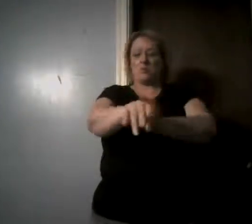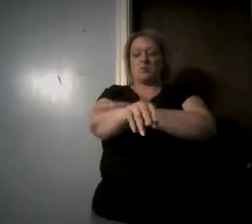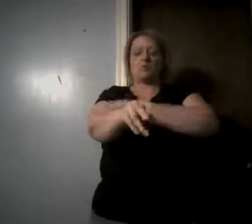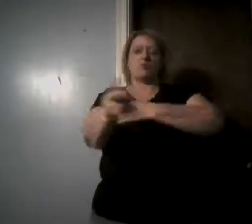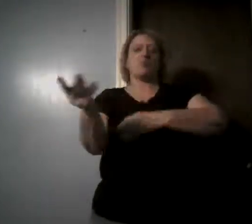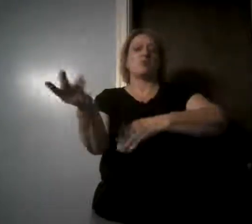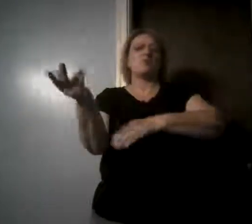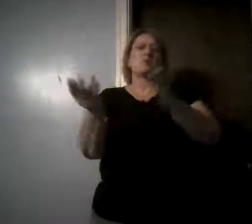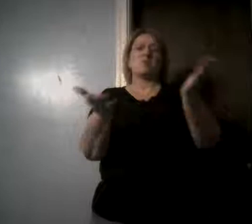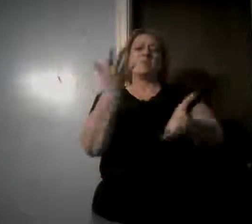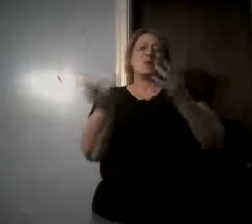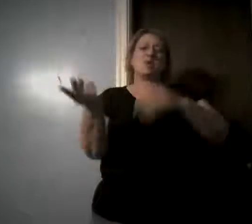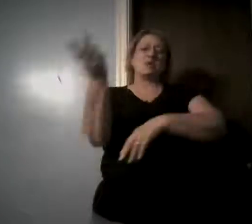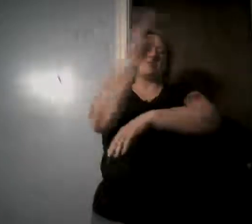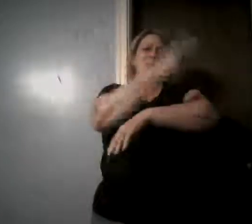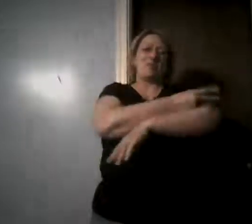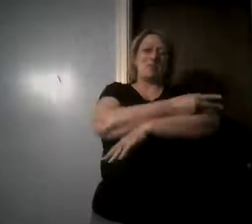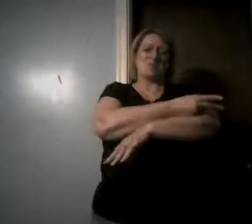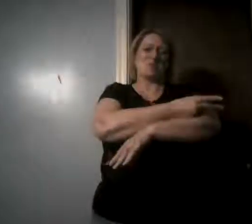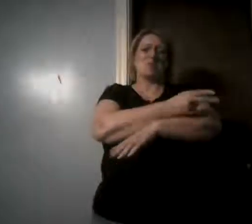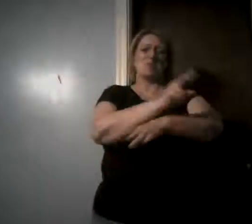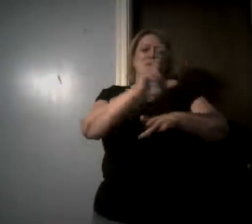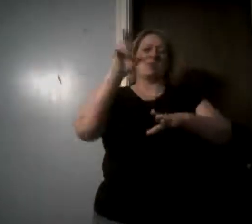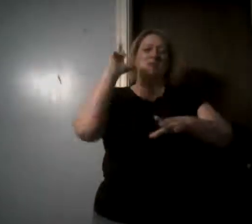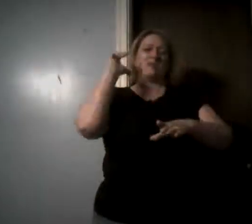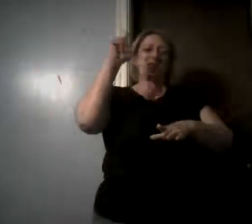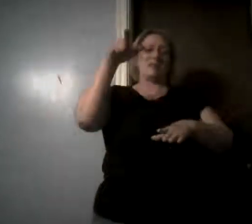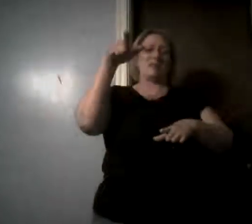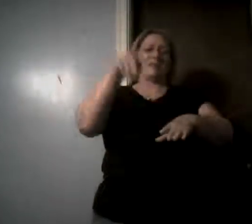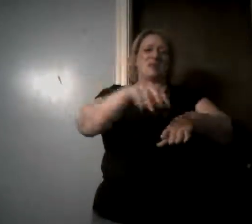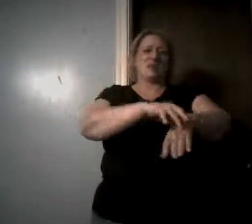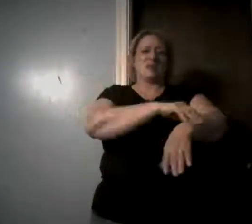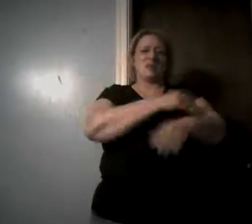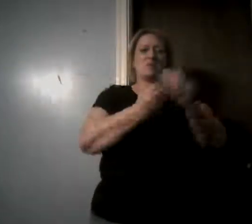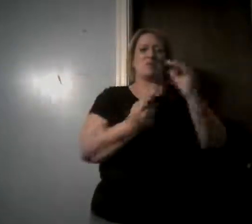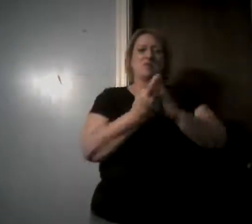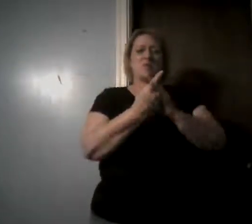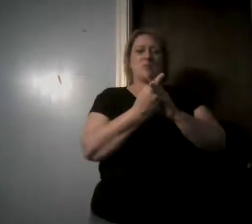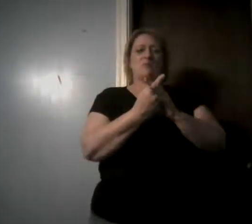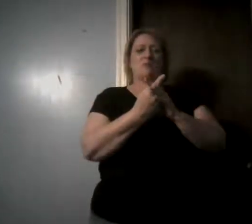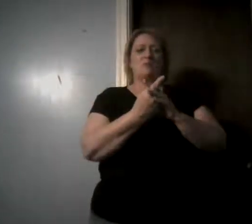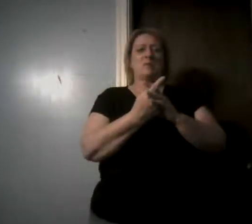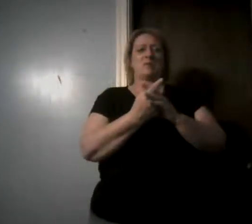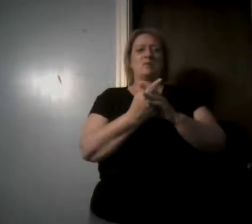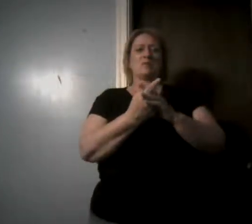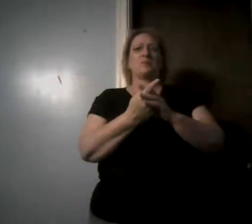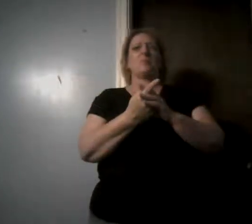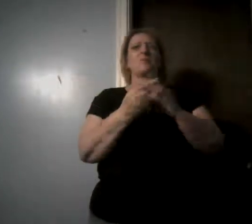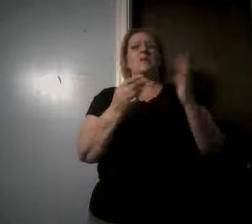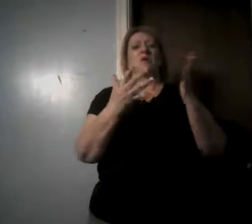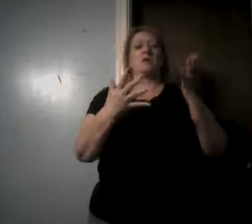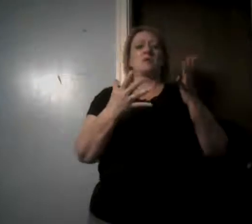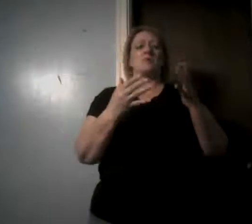Lasts for about 10 days, but if you take antiviral drugs in the early stages, you may shorten the course of the infection.